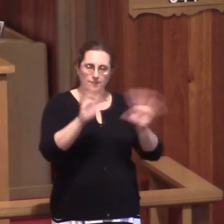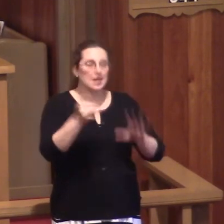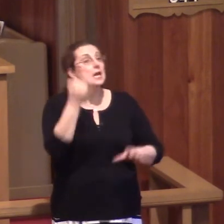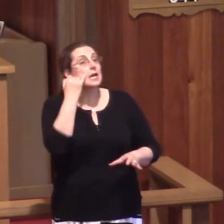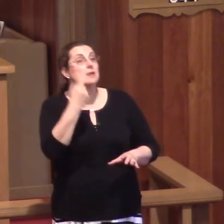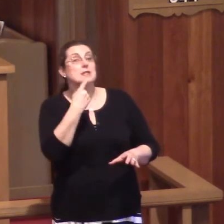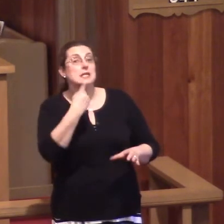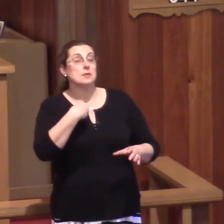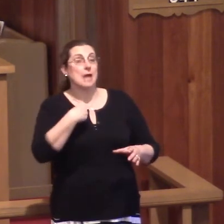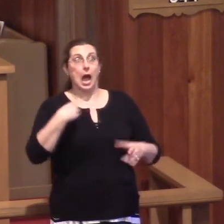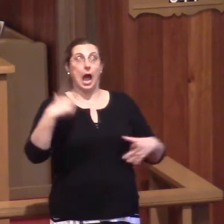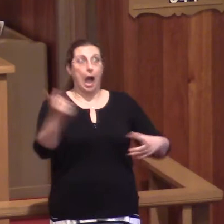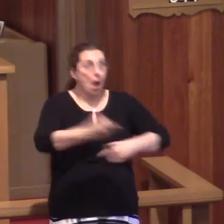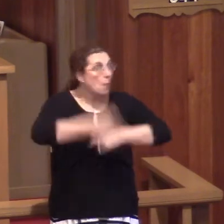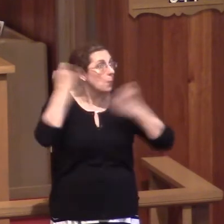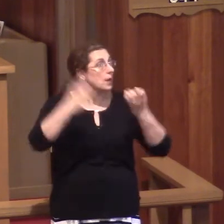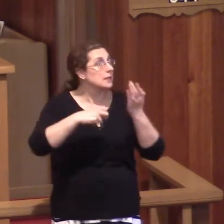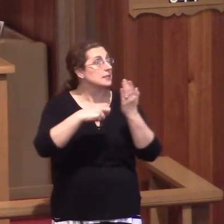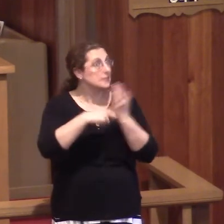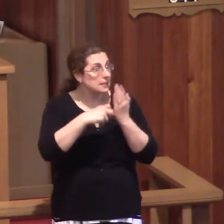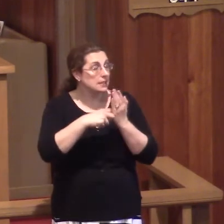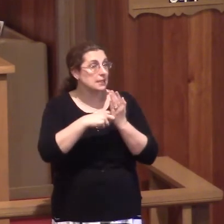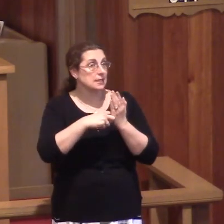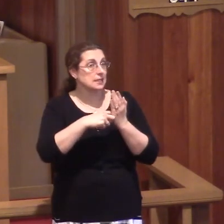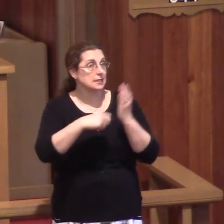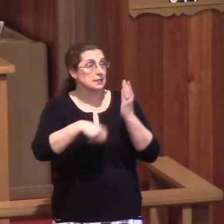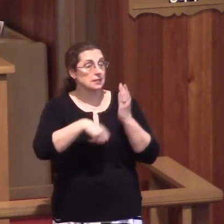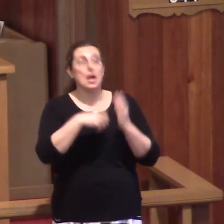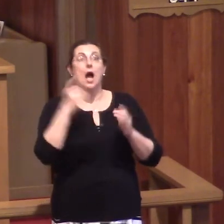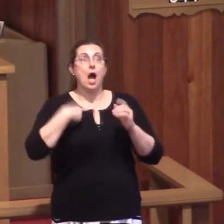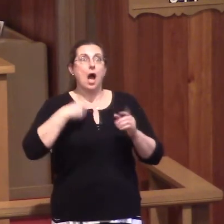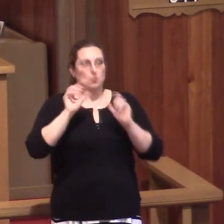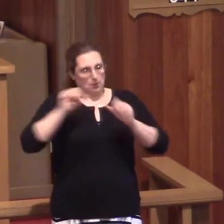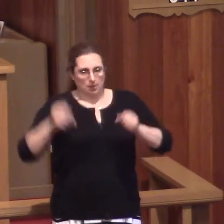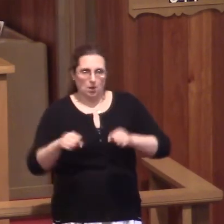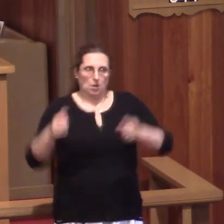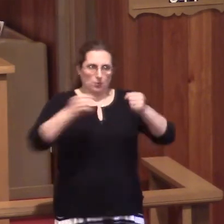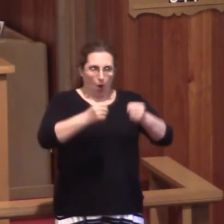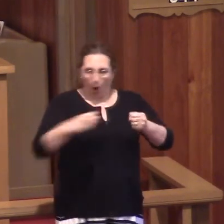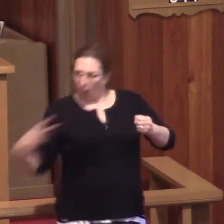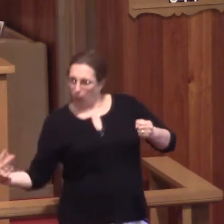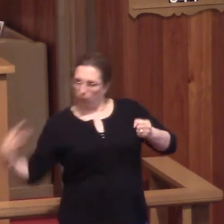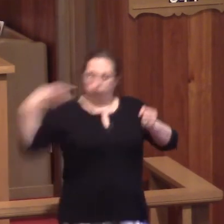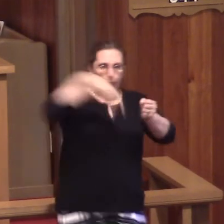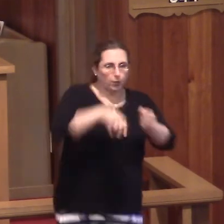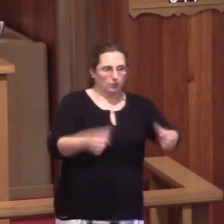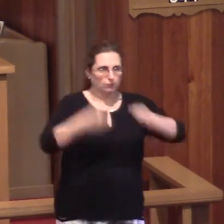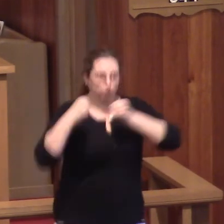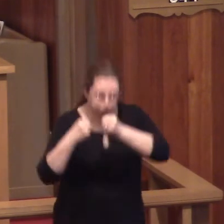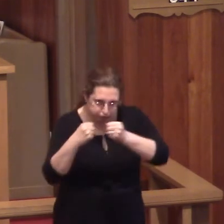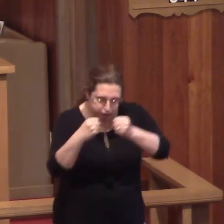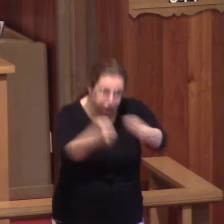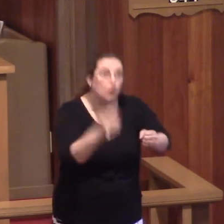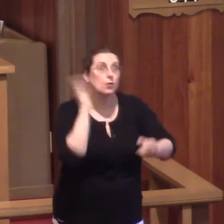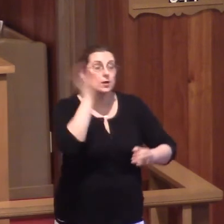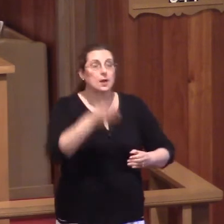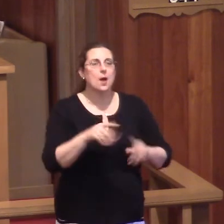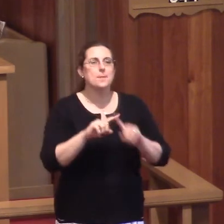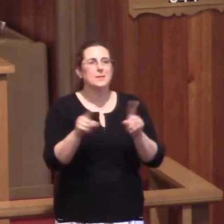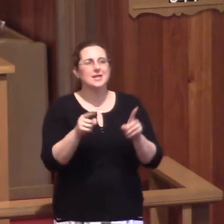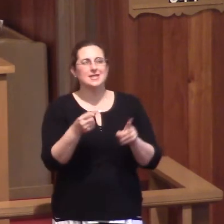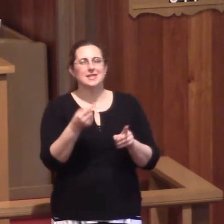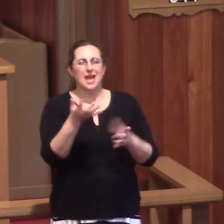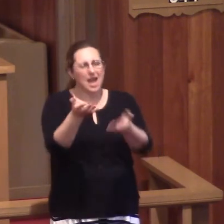won the tickets Then certainly I would have jumped in my car immediately And went right on down. Yet simply